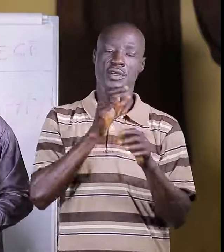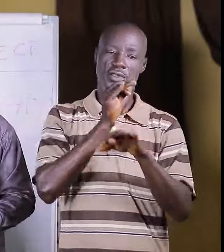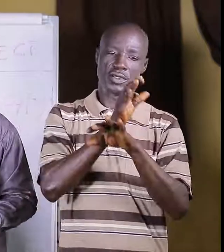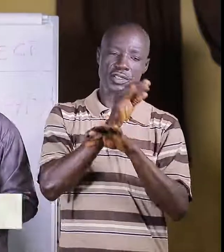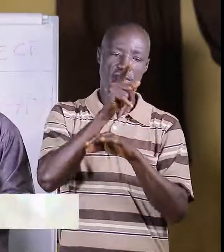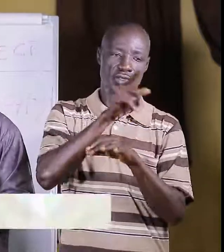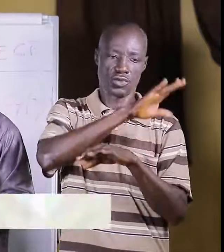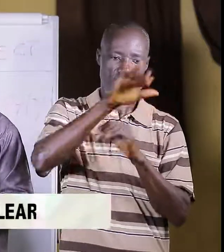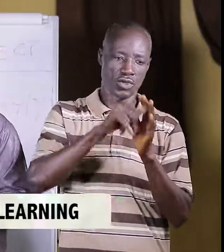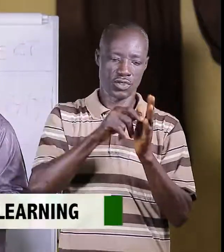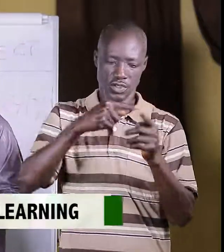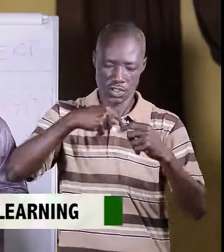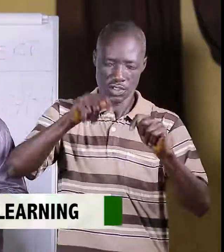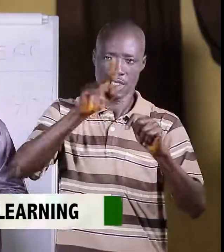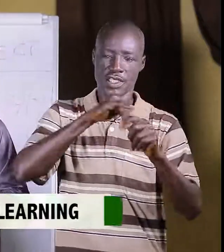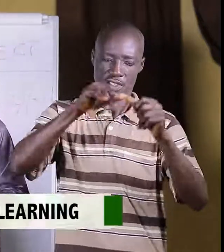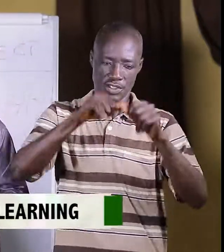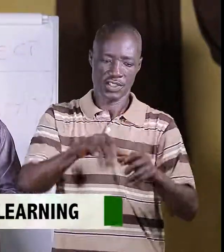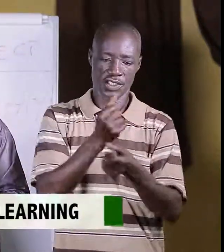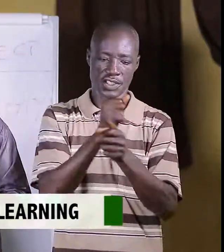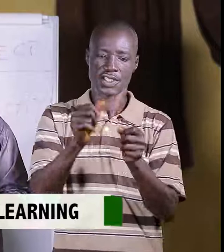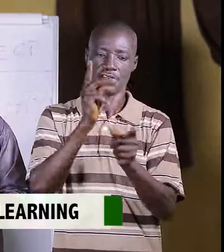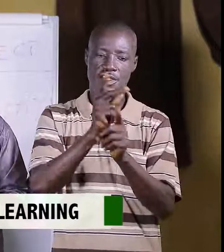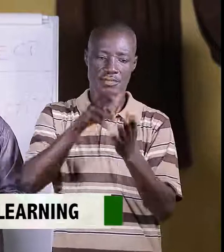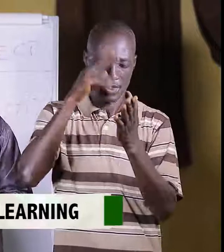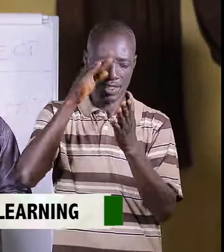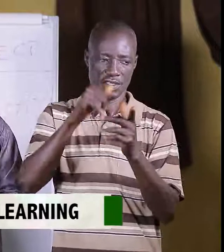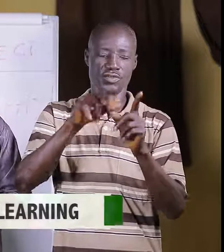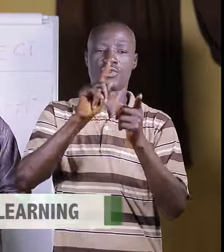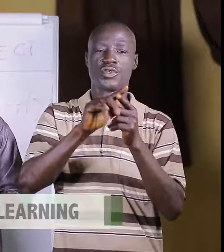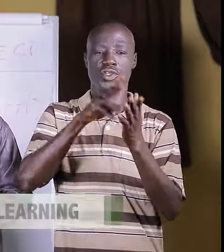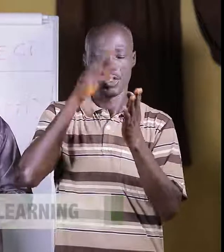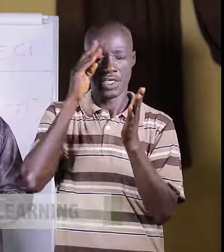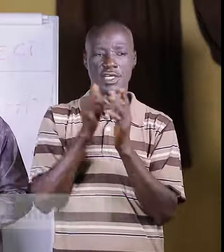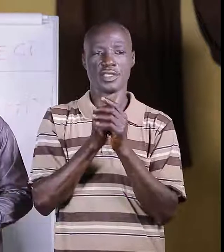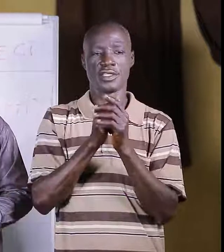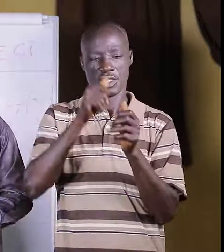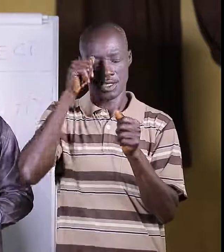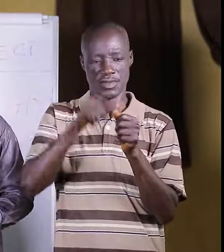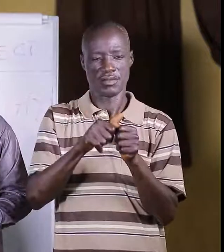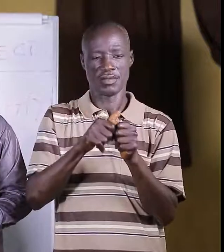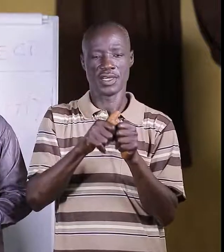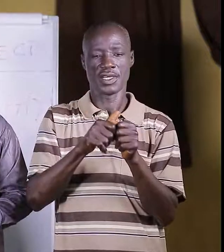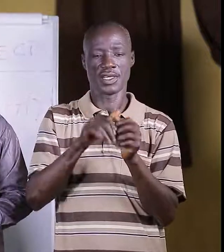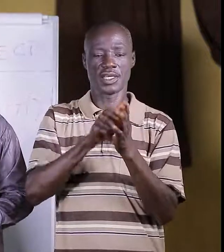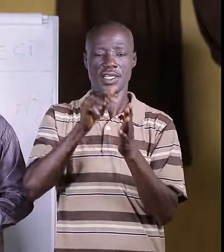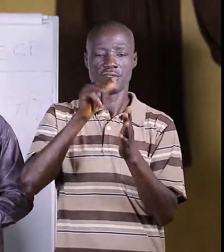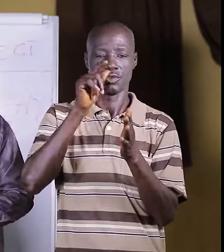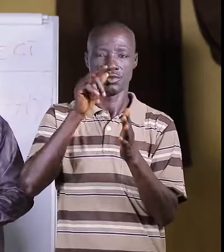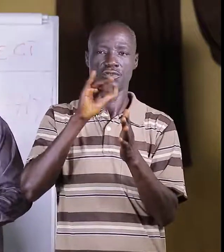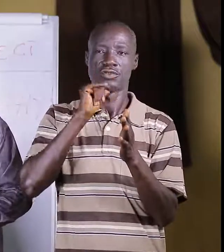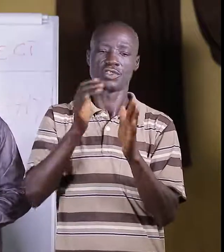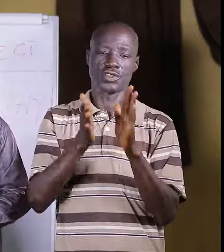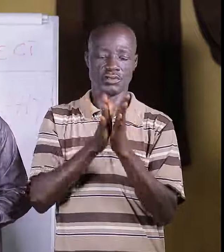advise that you should stay safe, keep learning. Remember, the issue of corona is not yet